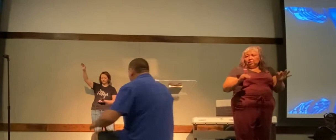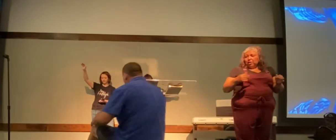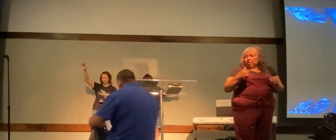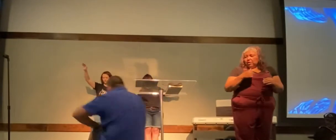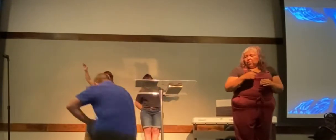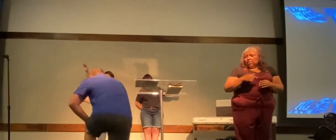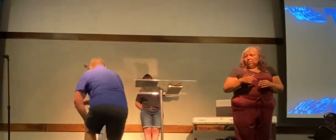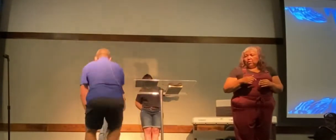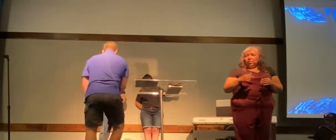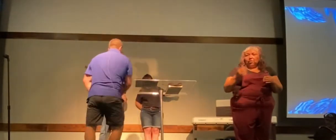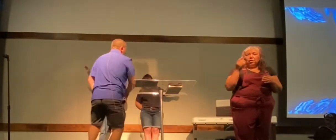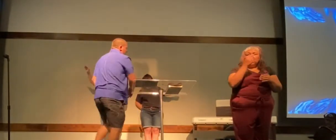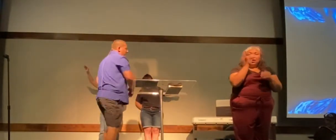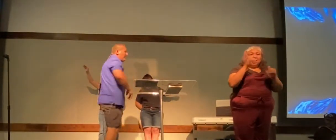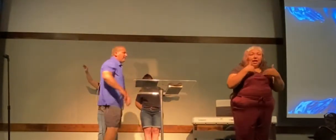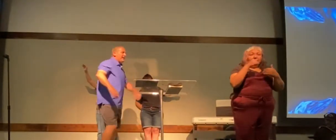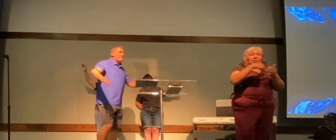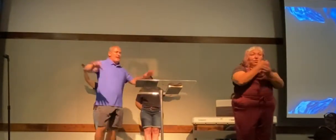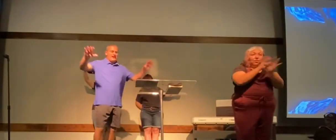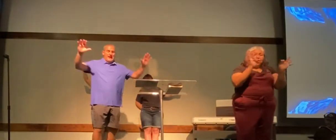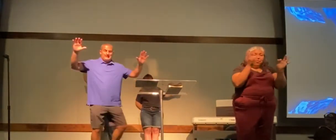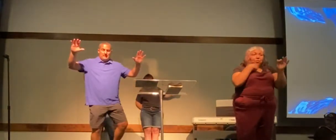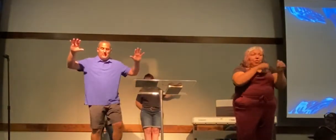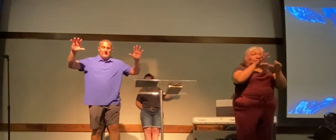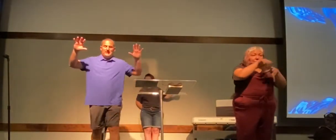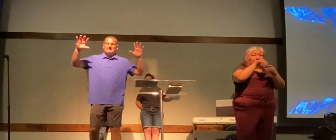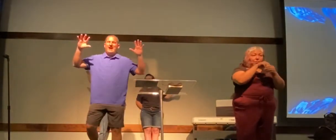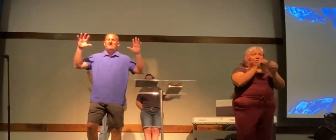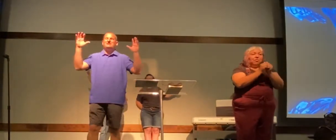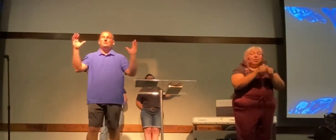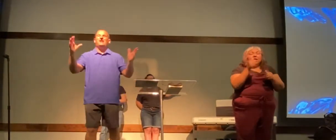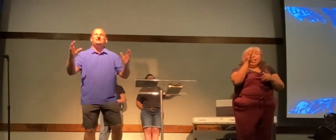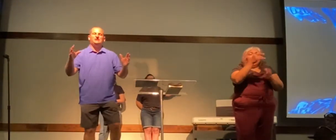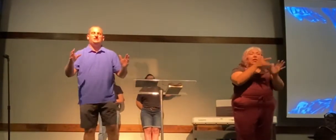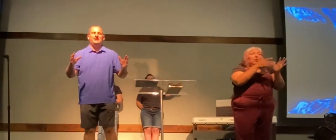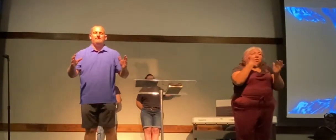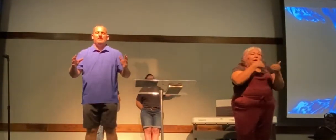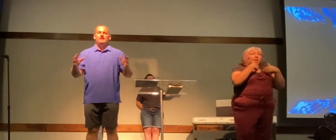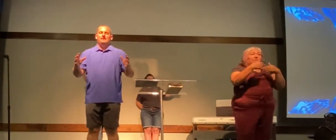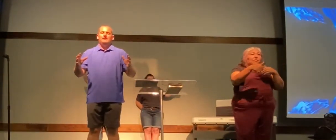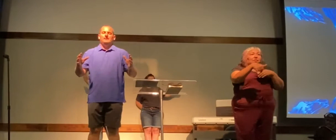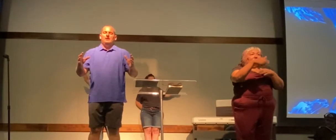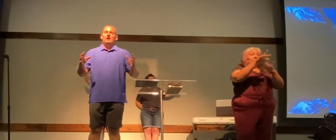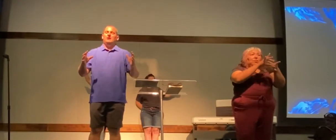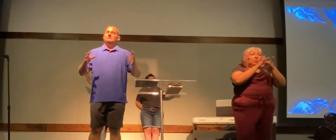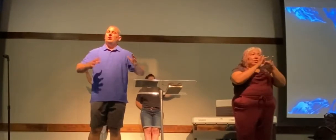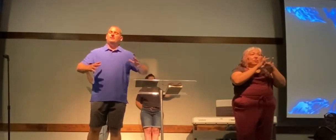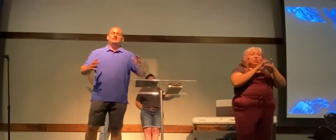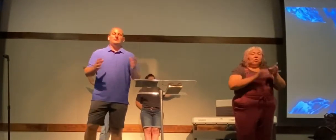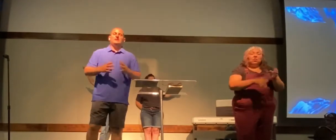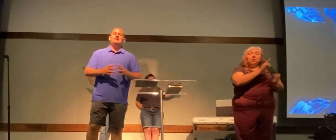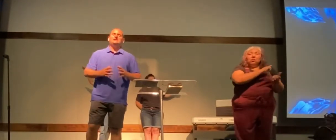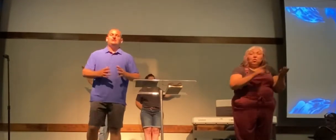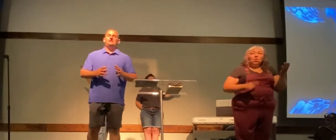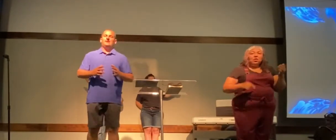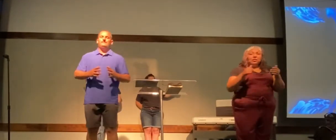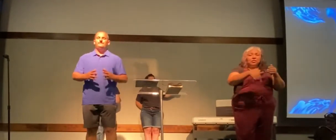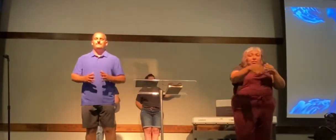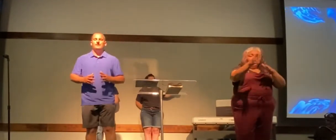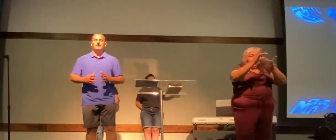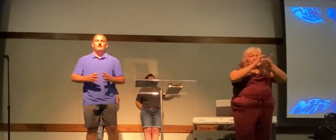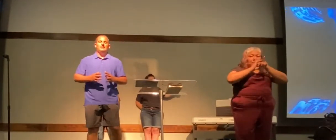freedom, God, that we need to be in. And Father, and I pray, God, that we would just have this relationship. Oh, Lord, this